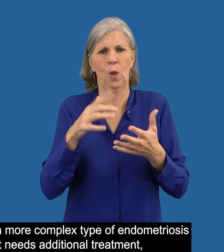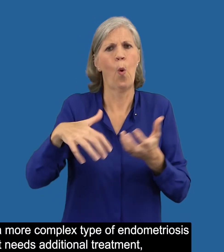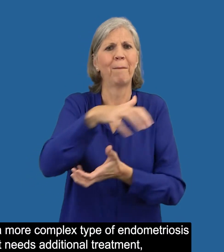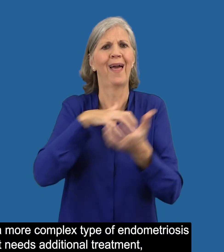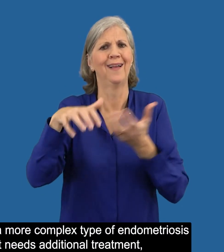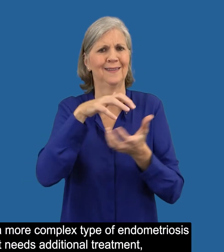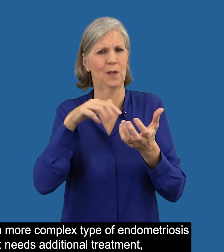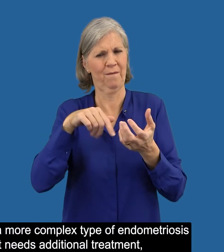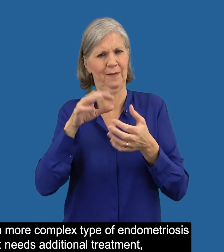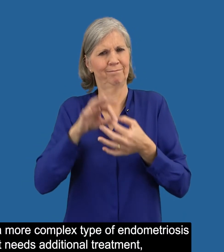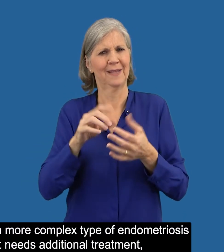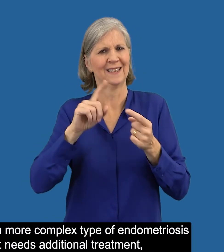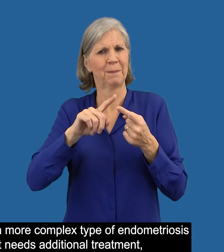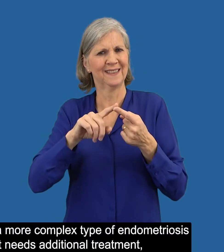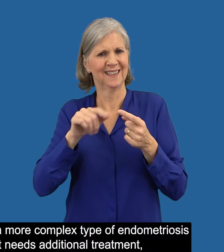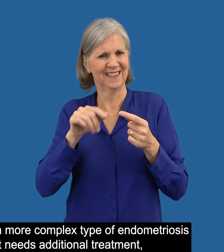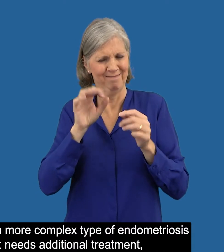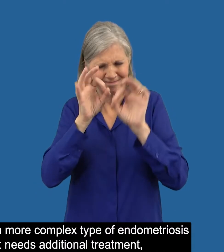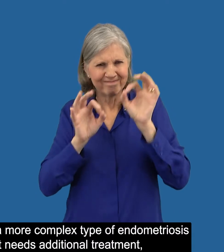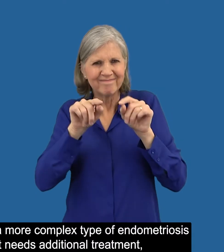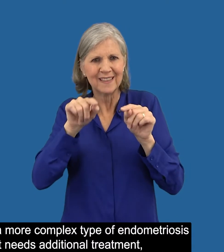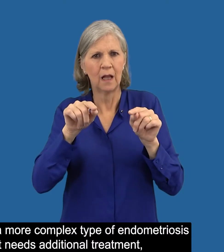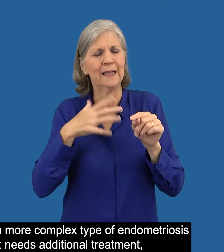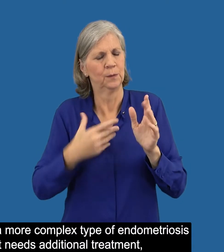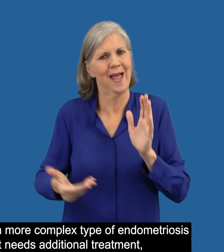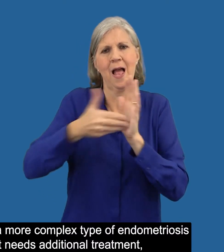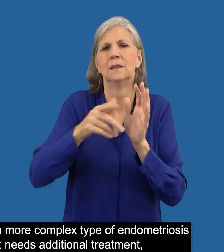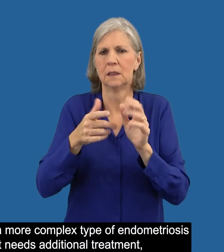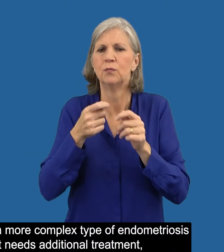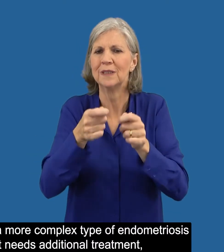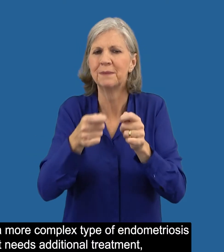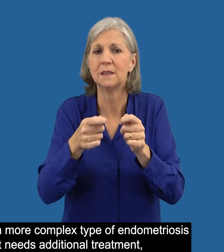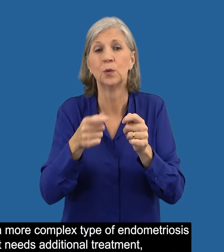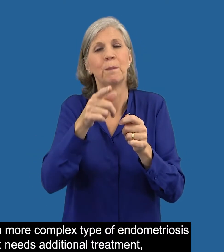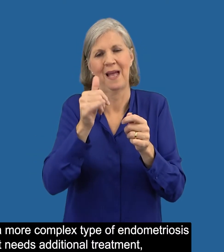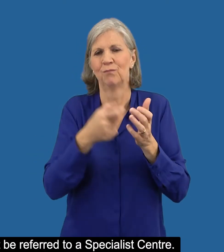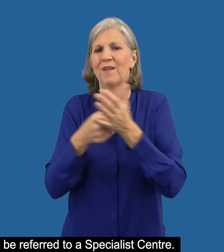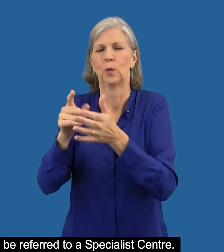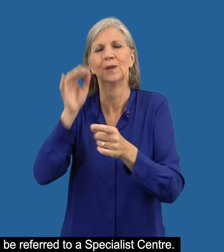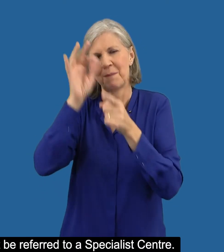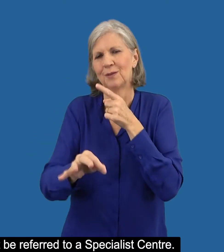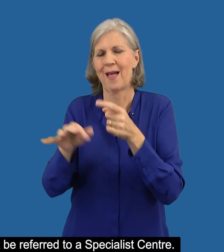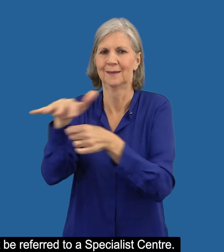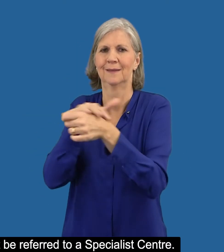If you have a more complex type of endometriosis that needs additional treatment, you might be referred to a specialist